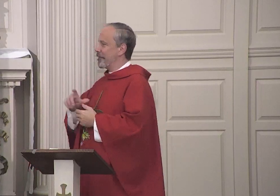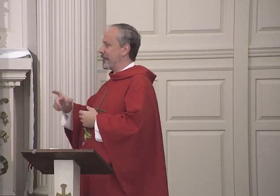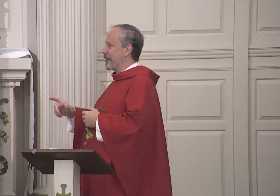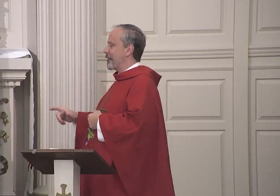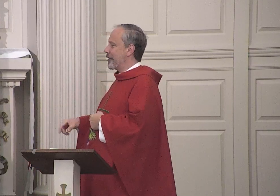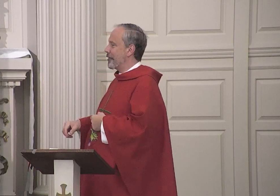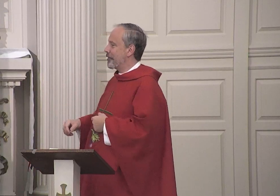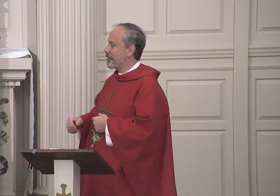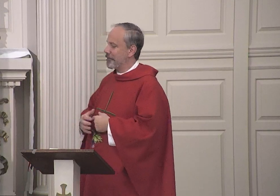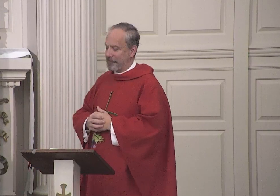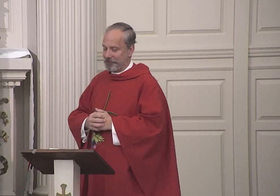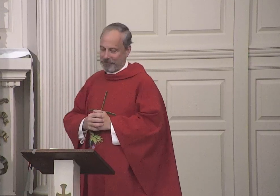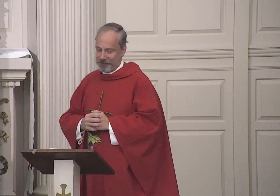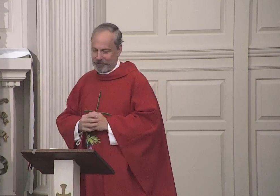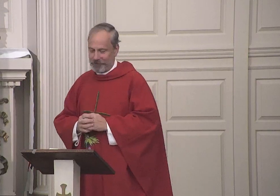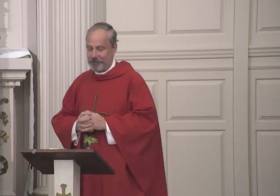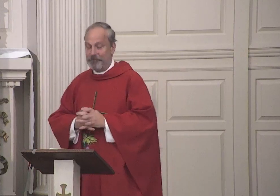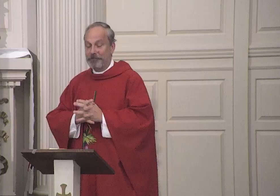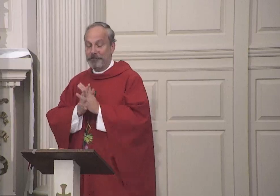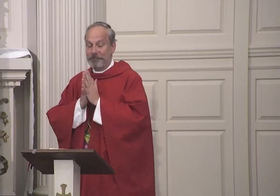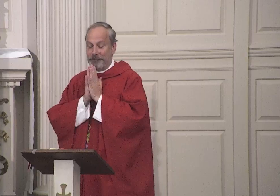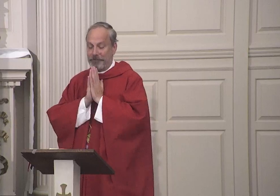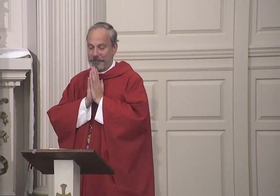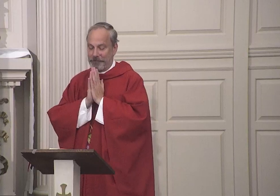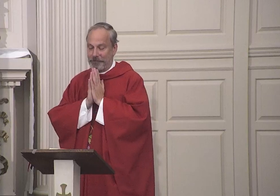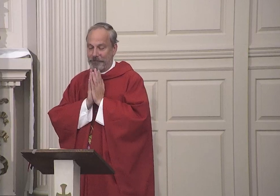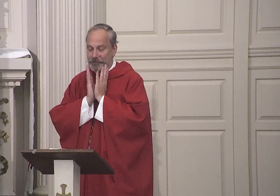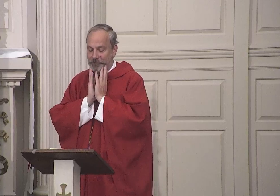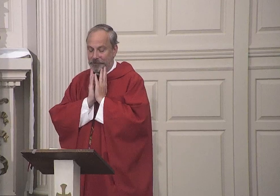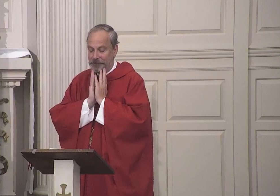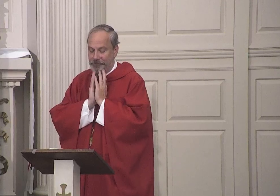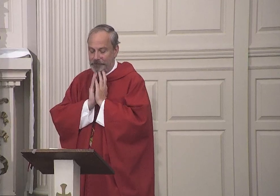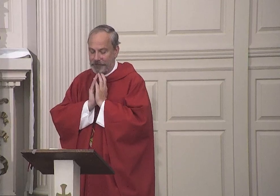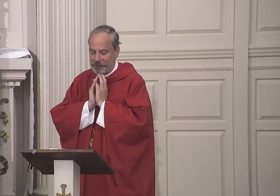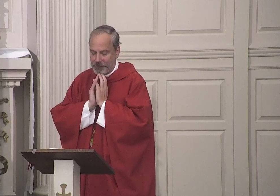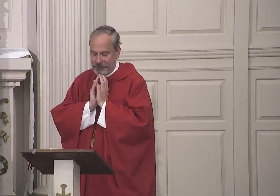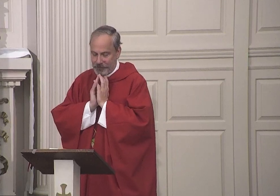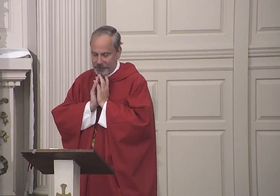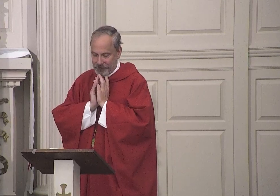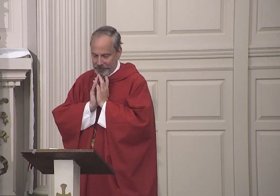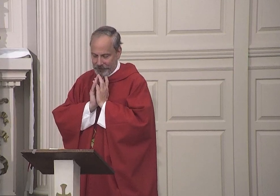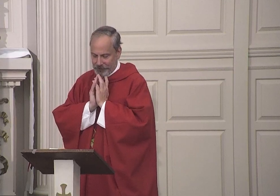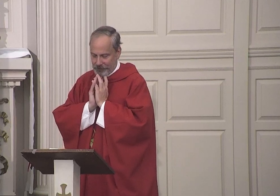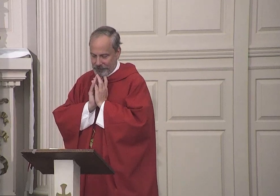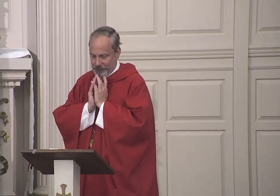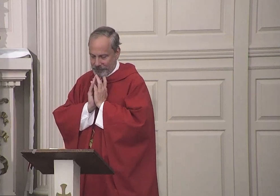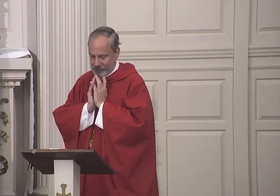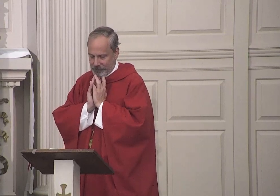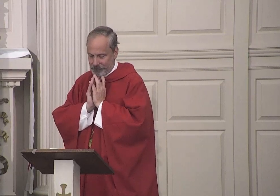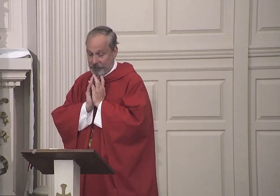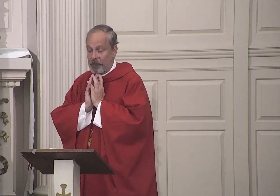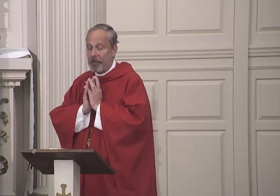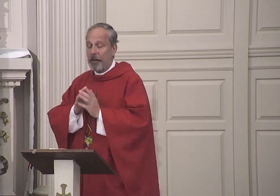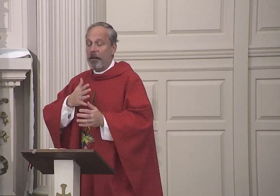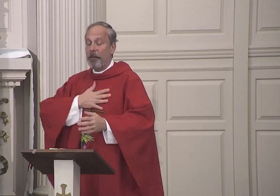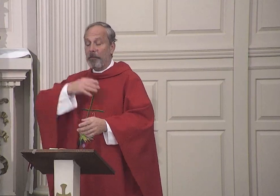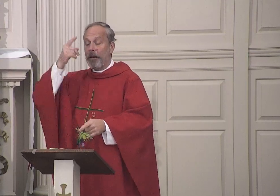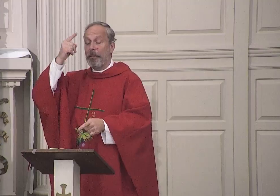The grace of our Lord Jesus Christ, and the love of God, and the communion of the Holy Spirit be with you all.